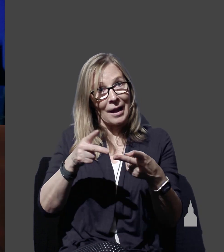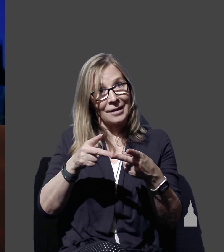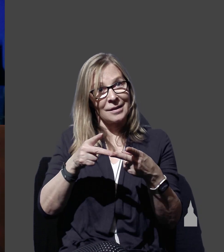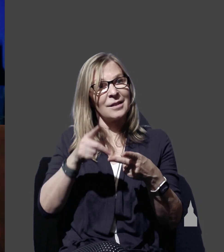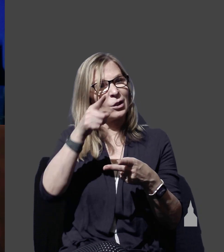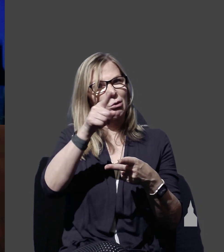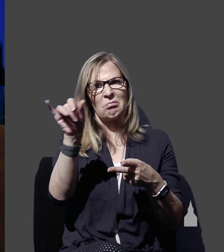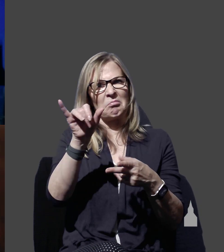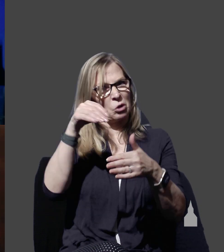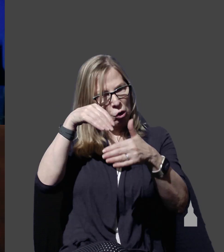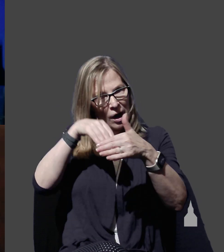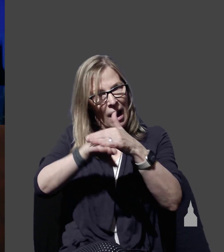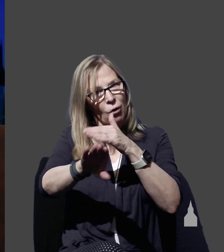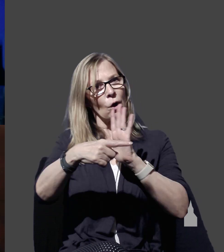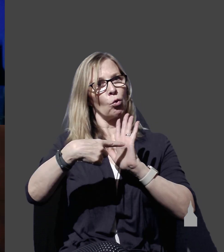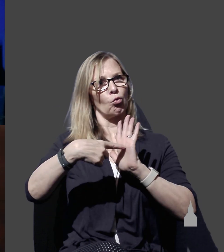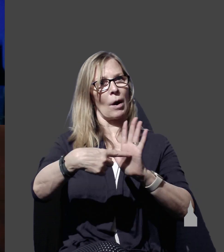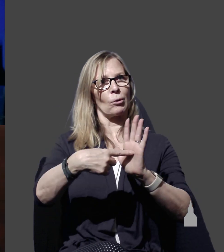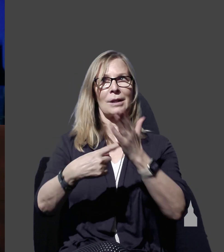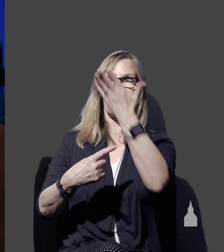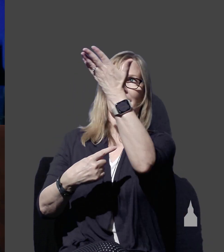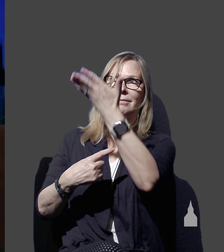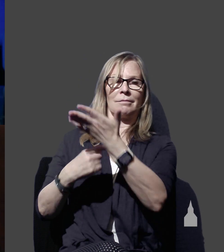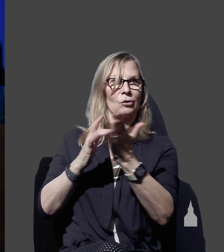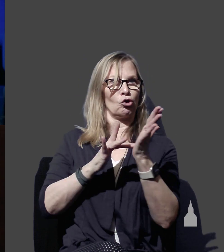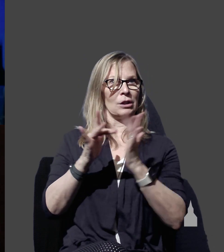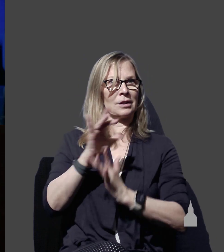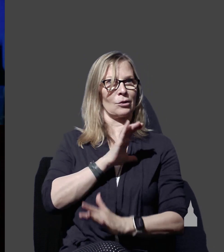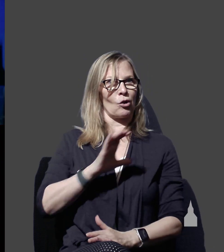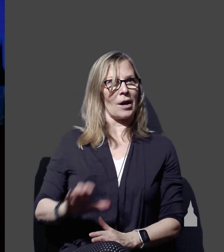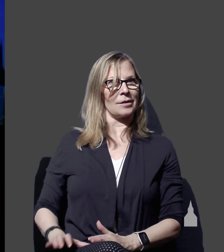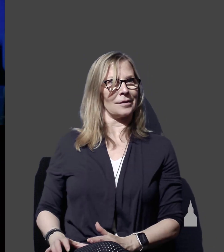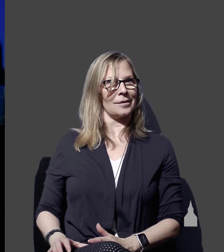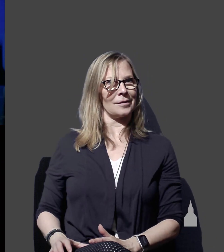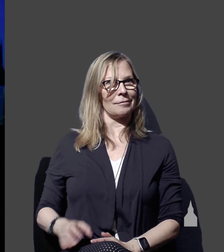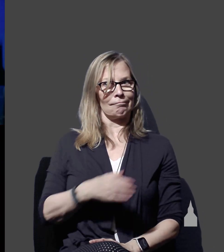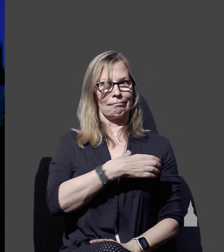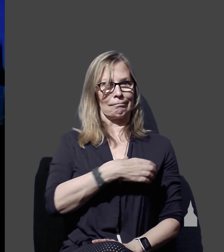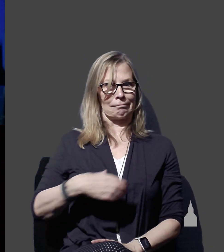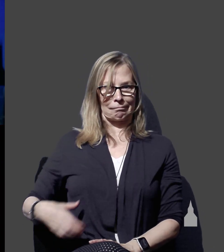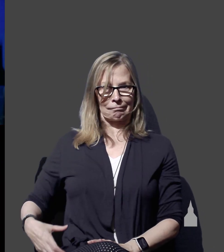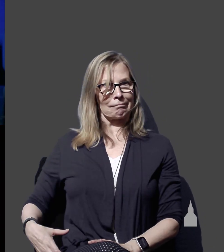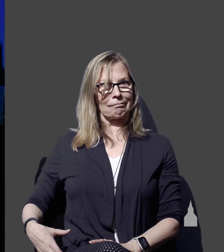entering as a representative of Jesus Christ, and you can't ever forget that.